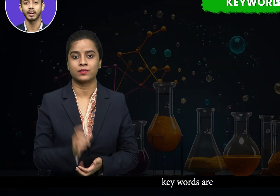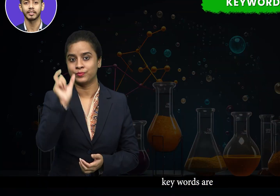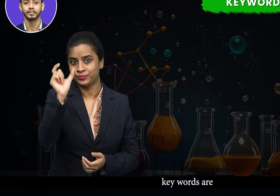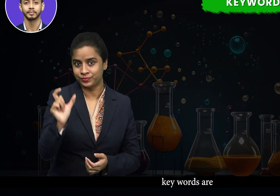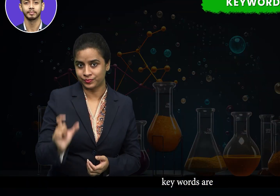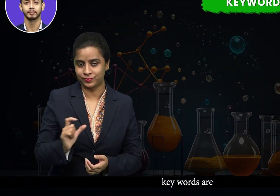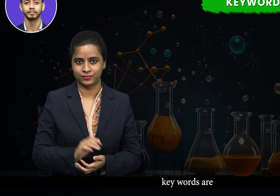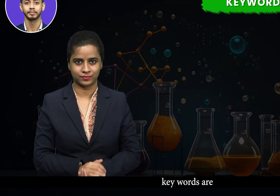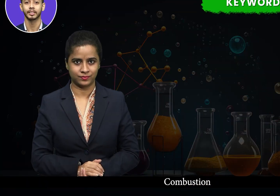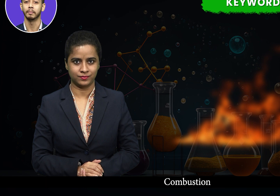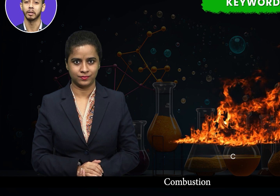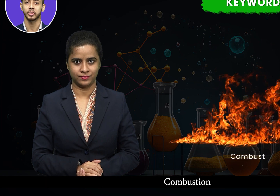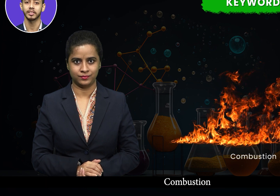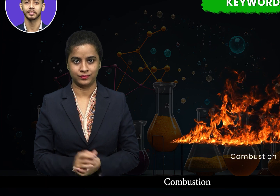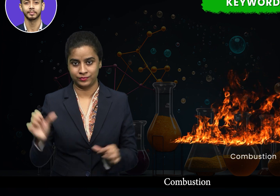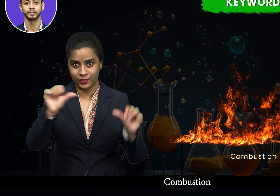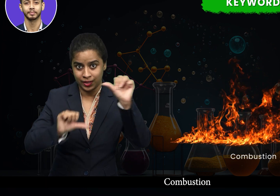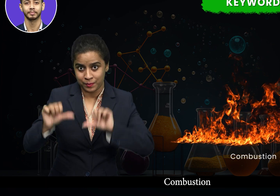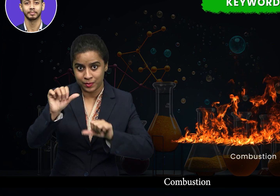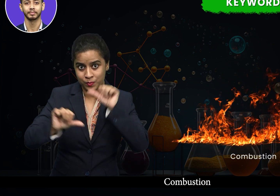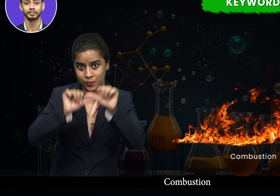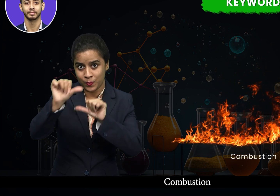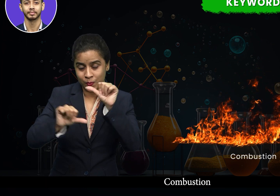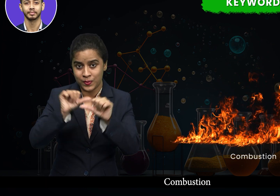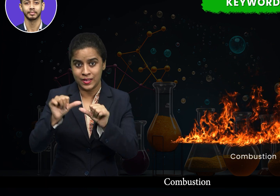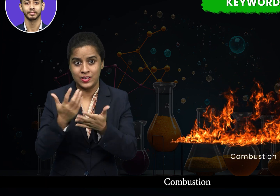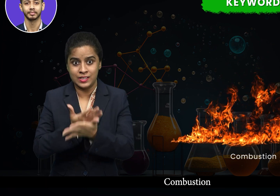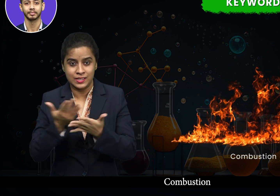Keywords are combustion,